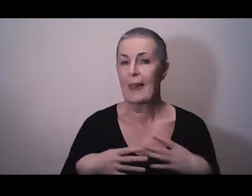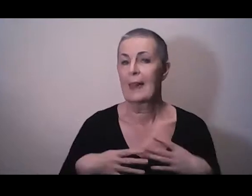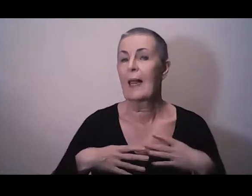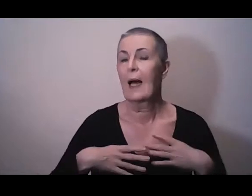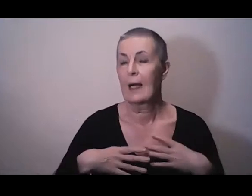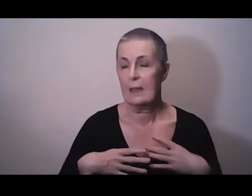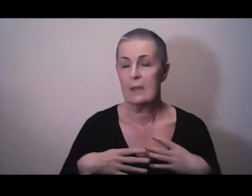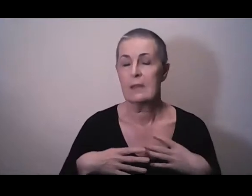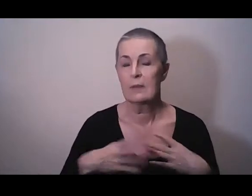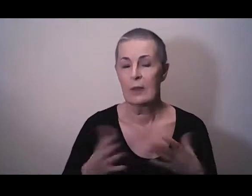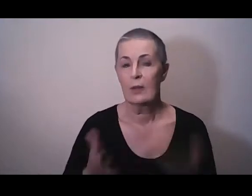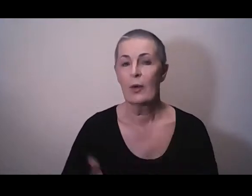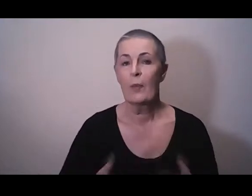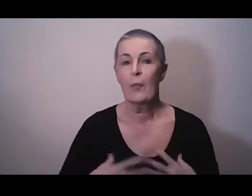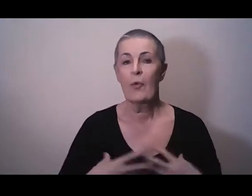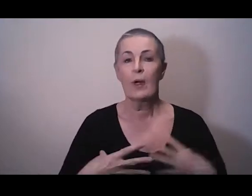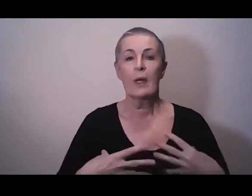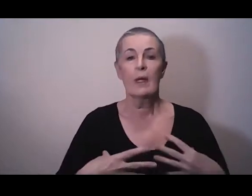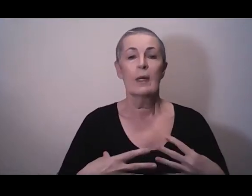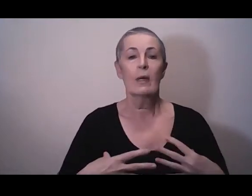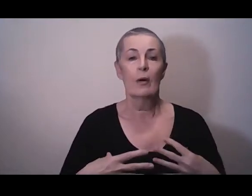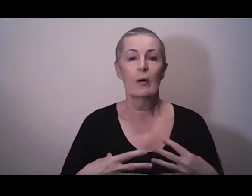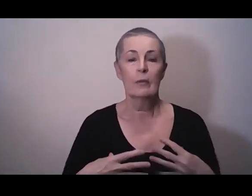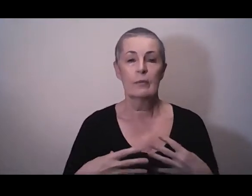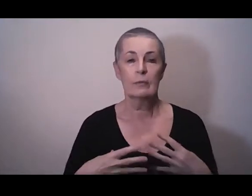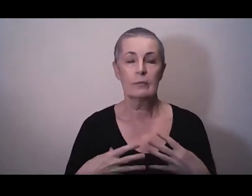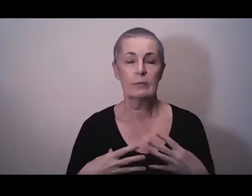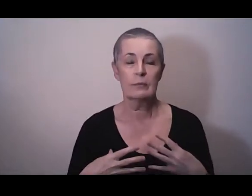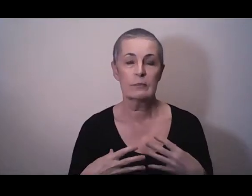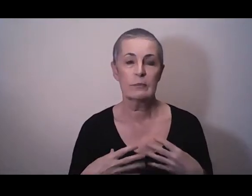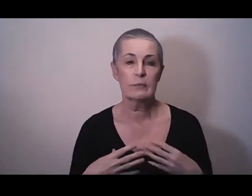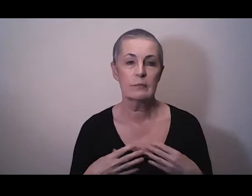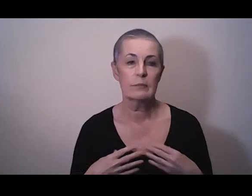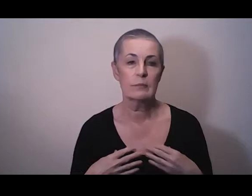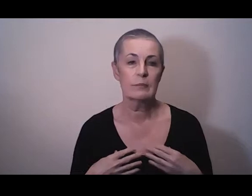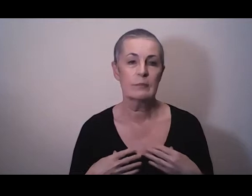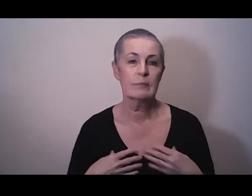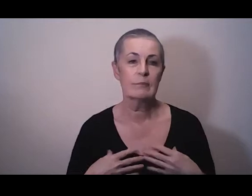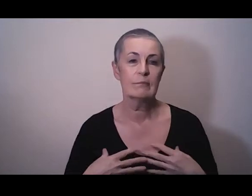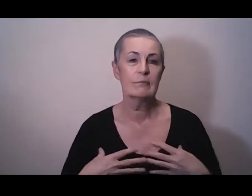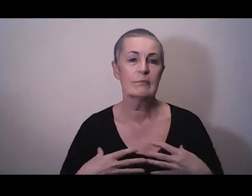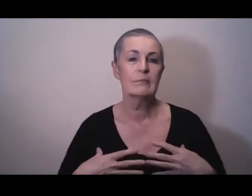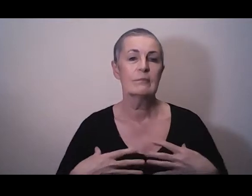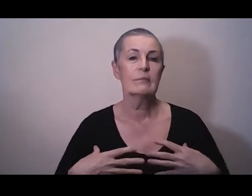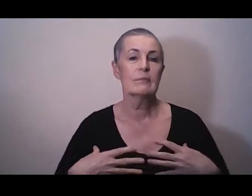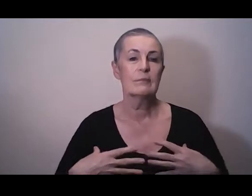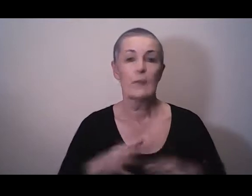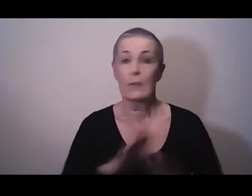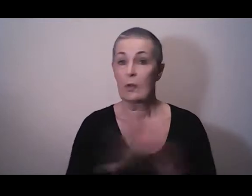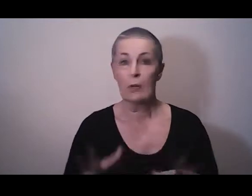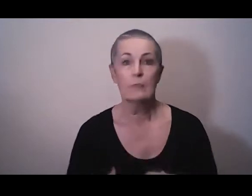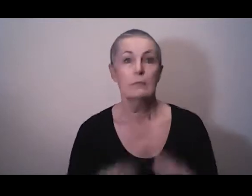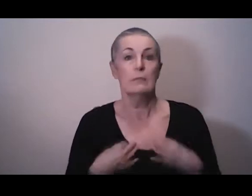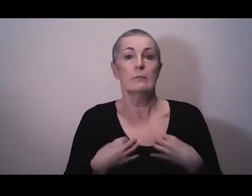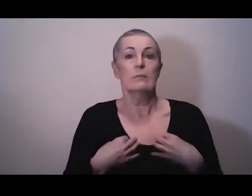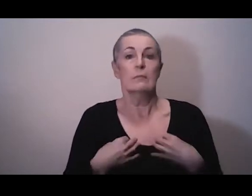And your breathing is normal. Make sure that you're always breathing. Don't hold your breath. Keep your